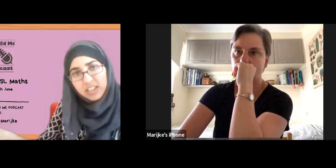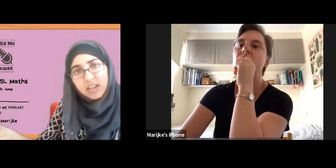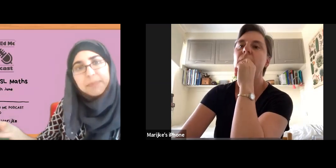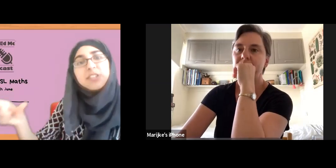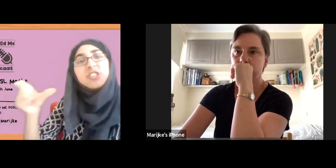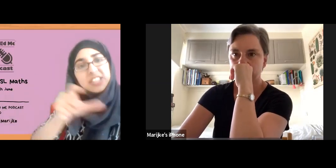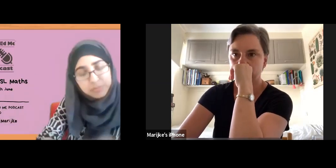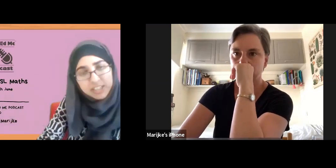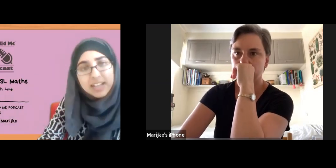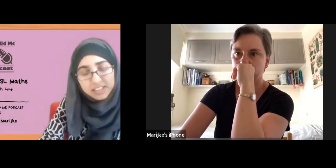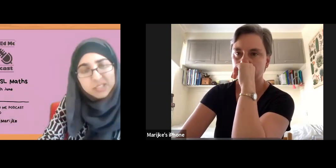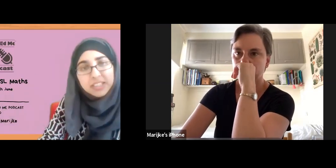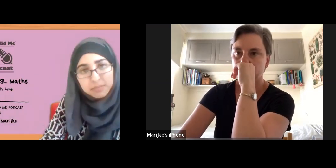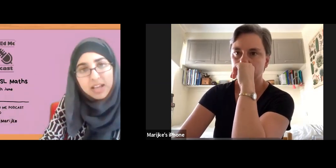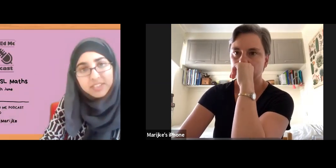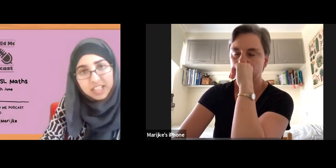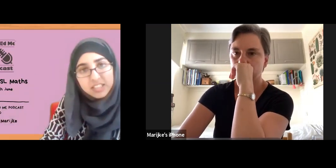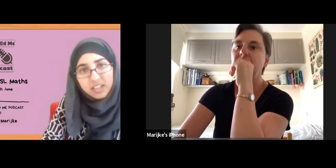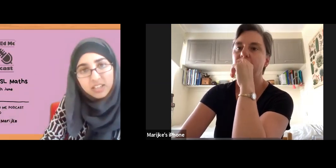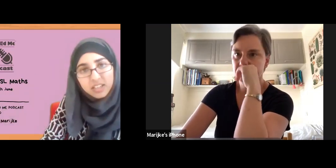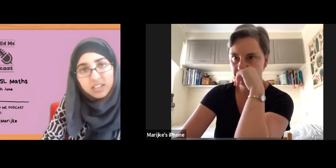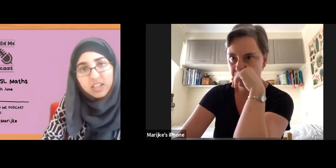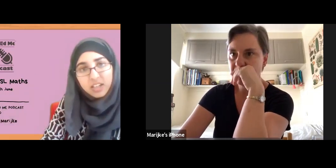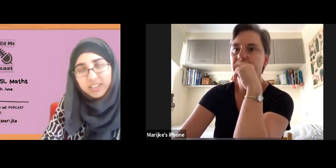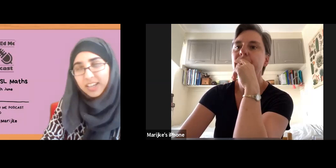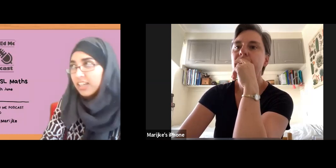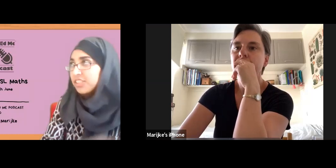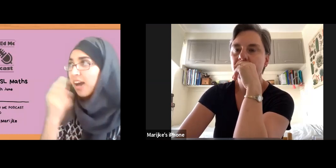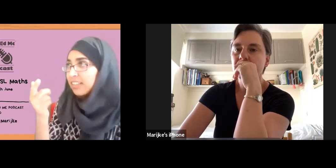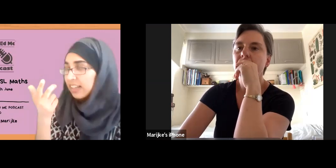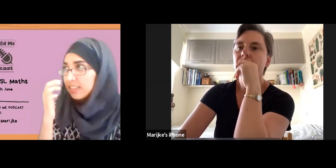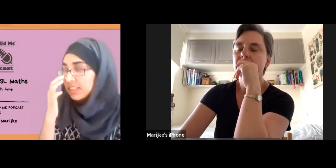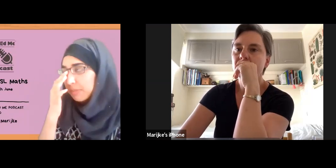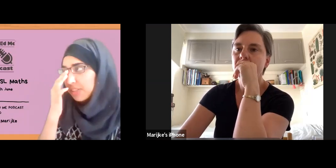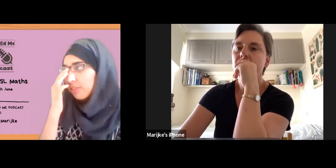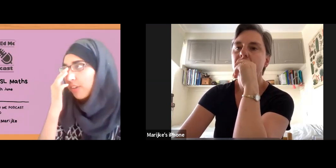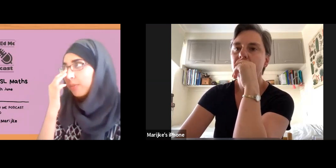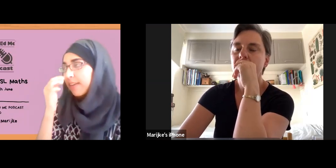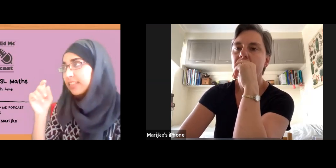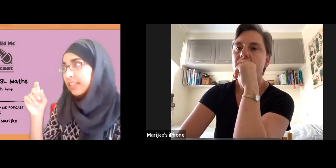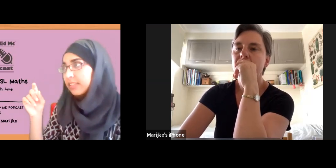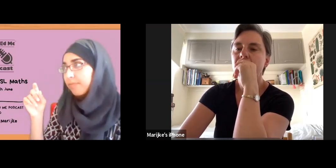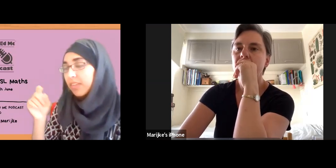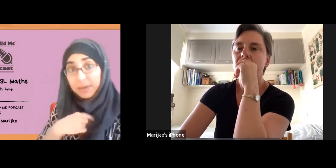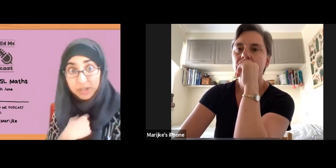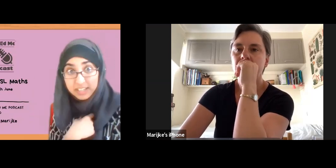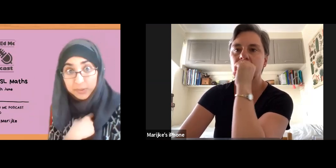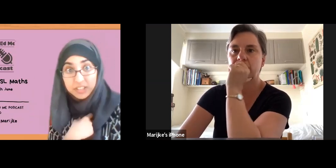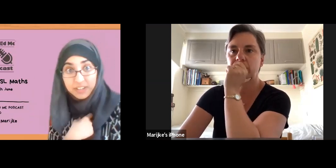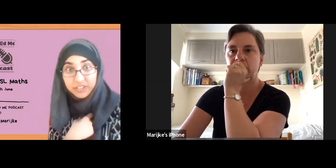but then you did the subject enhancement in maths later. Yeah. Okay. So I had a similar sort of route where I was working unqualified for 2